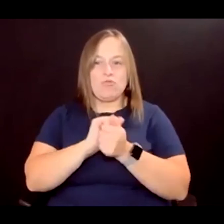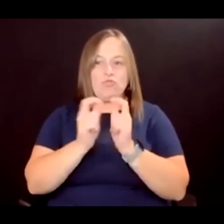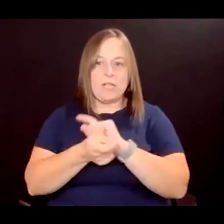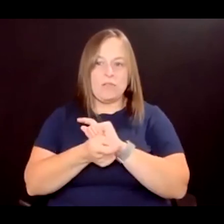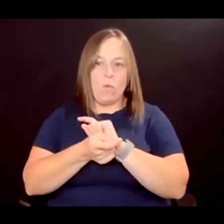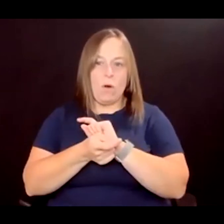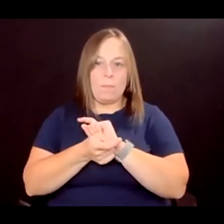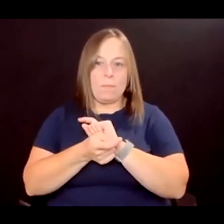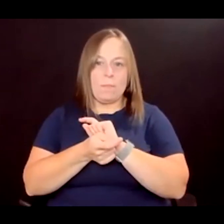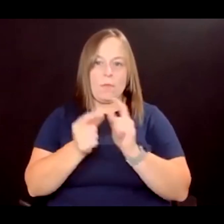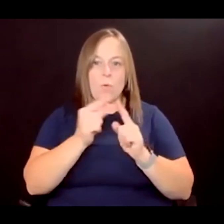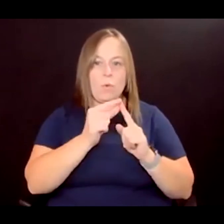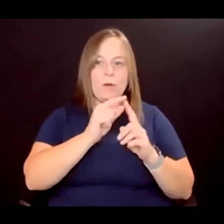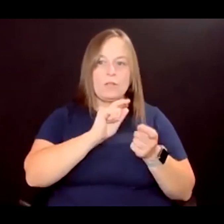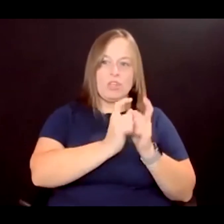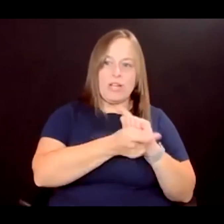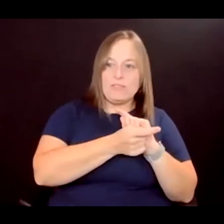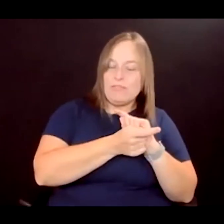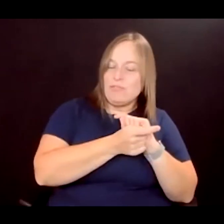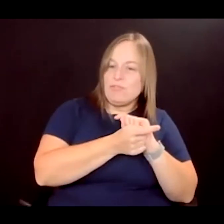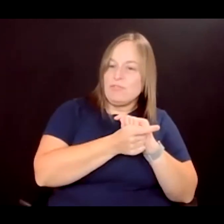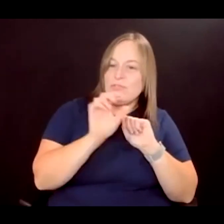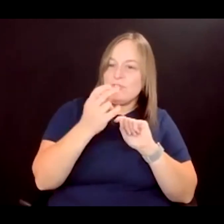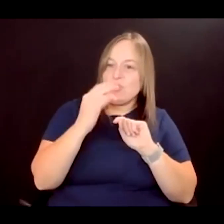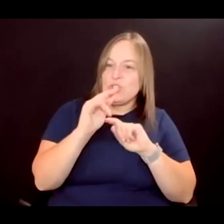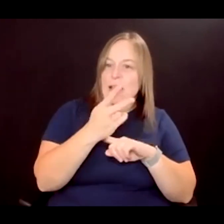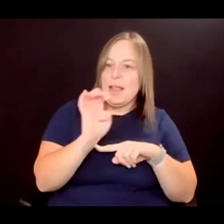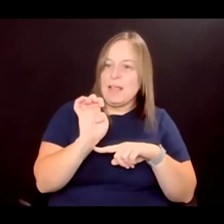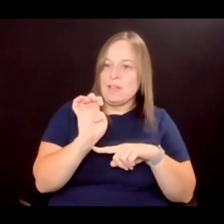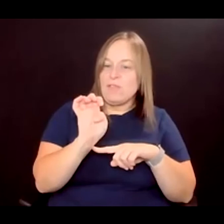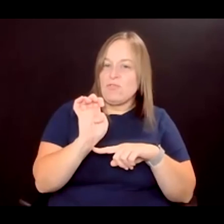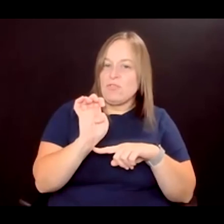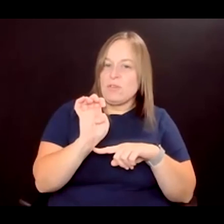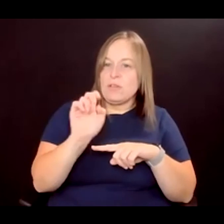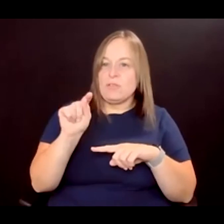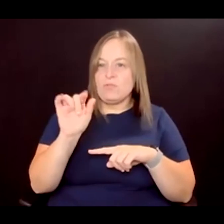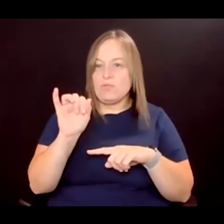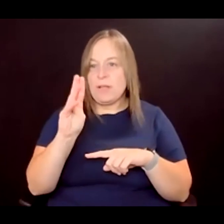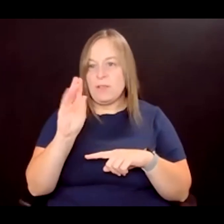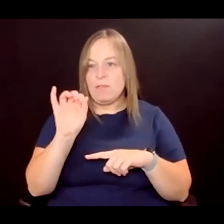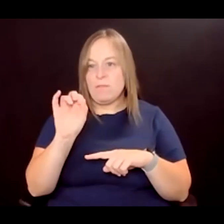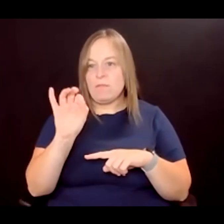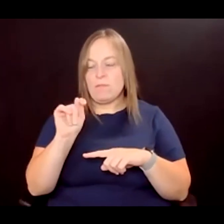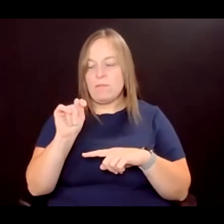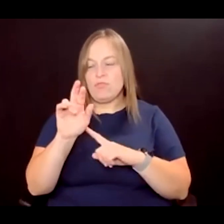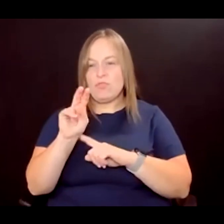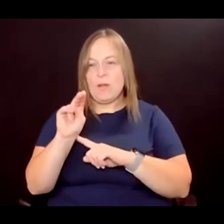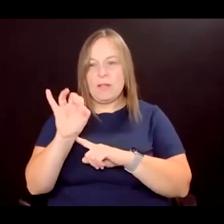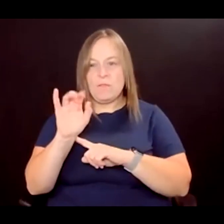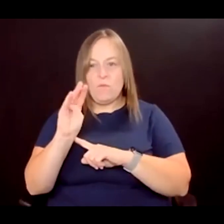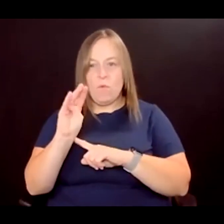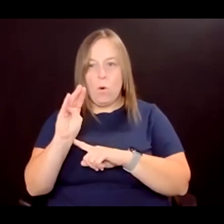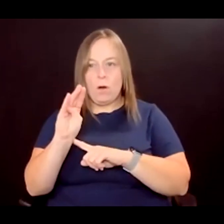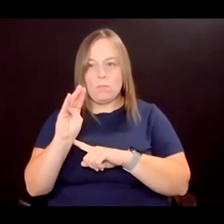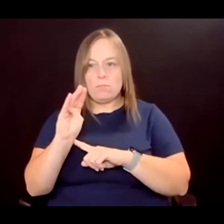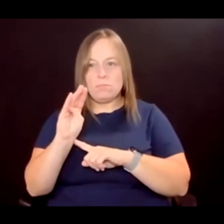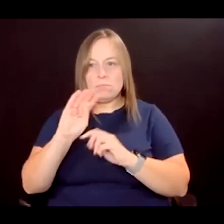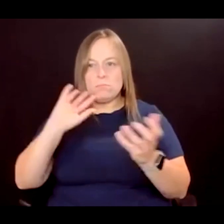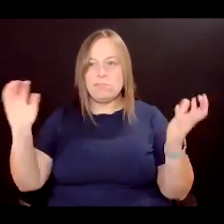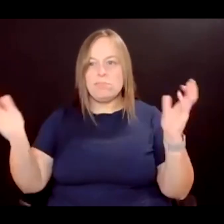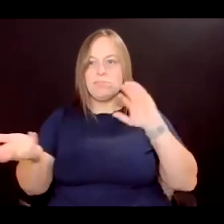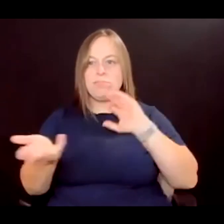they had all of this work done on stuff in the parks, but the access to get to